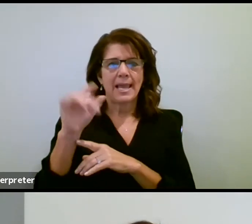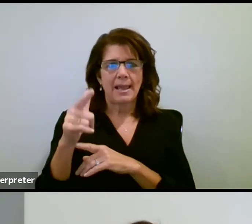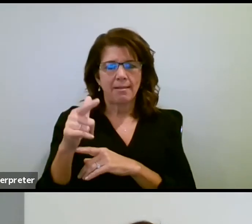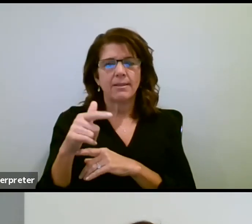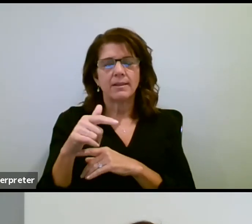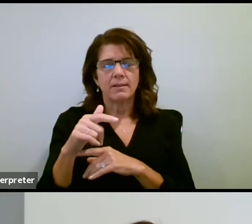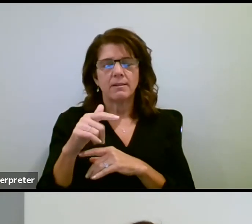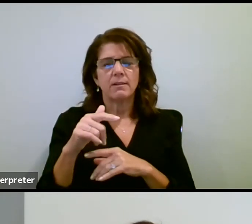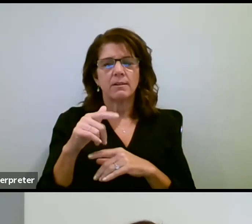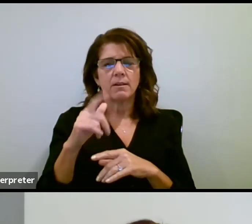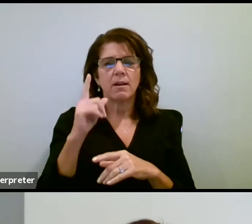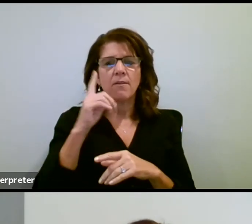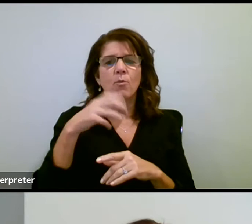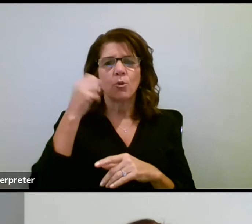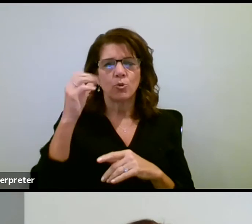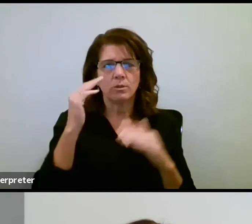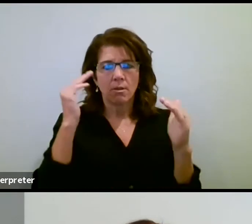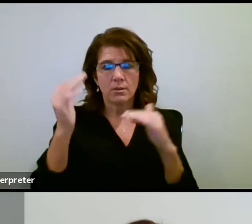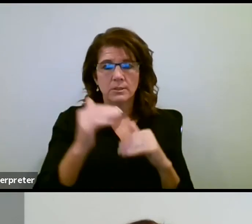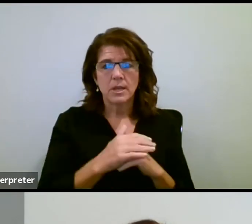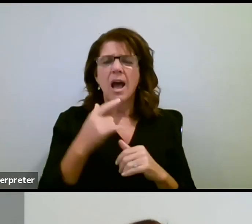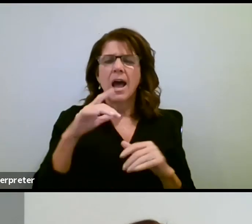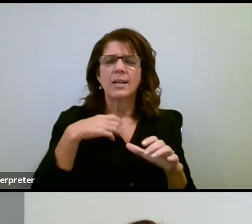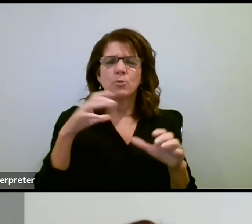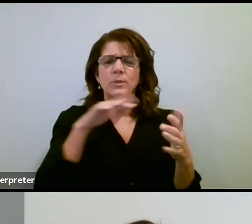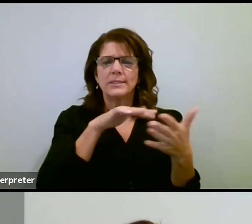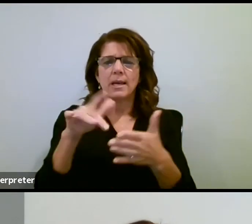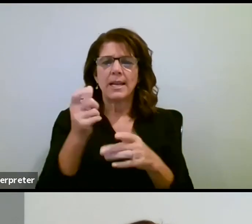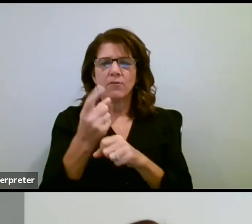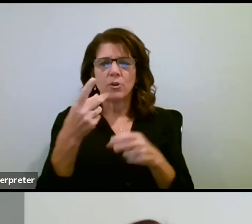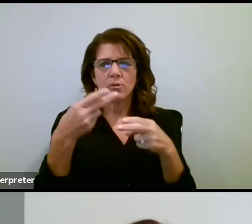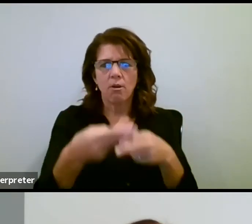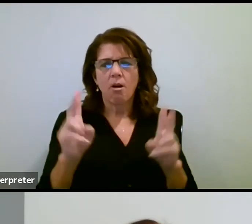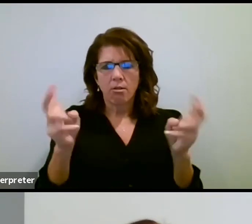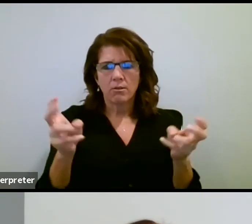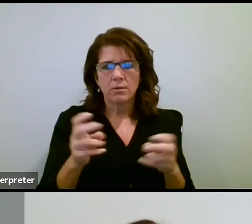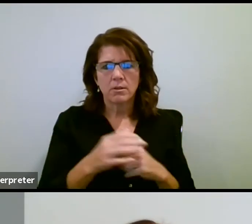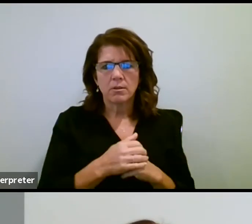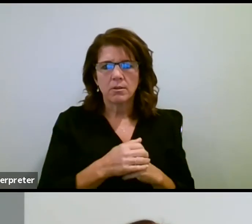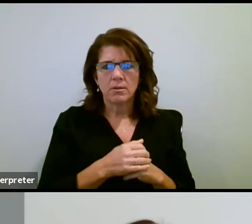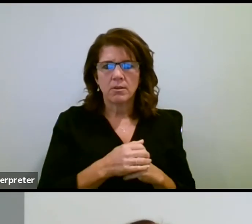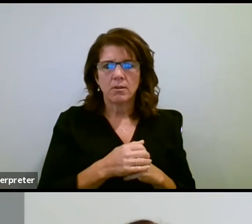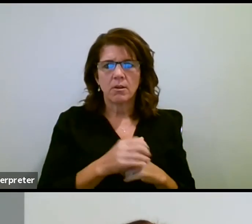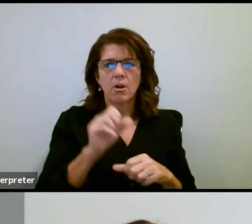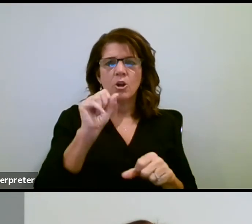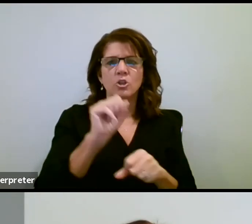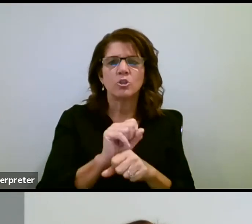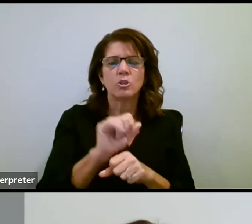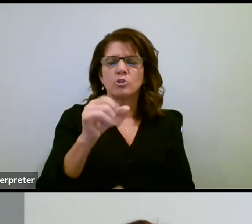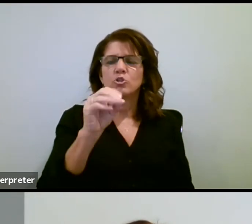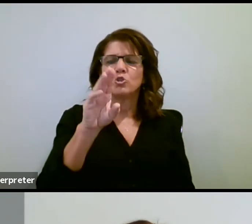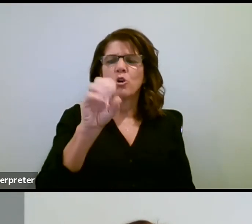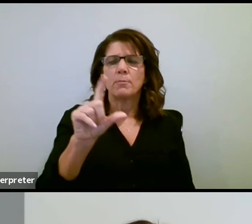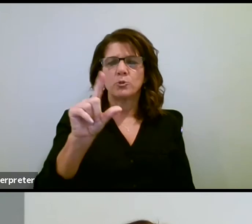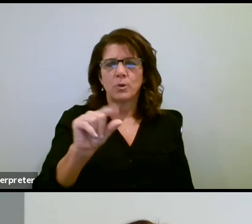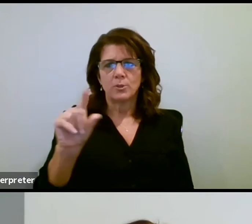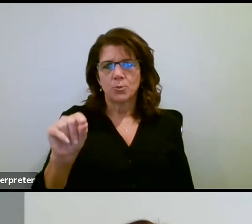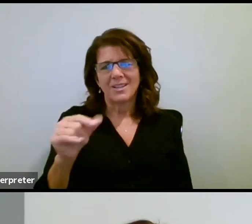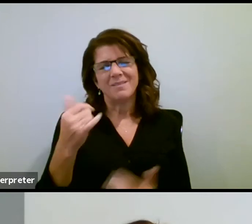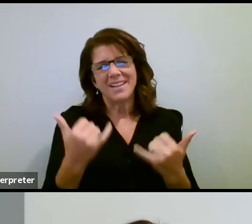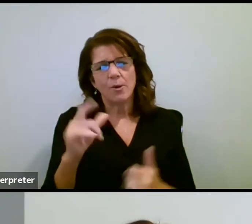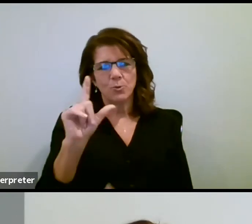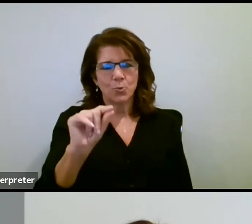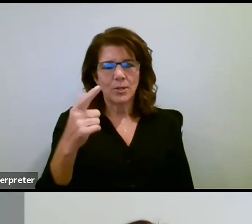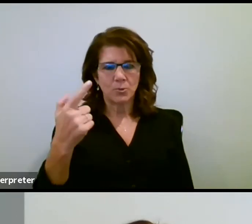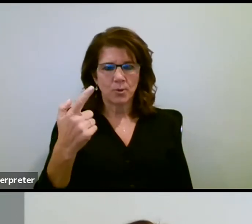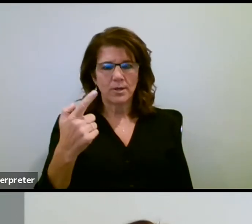the UN IGF, I run a study every year. It's called the Jobs 2020. Then this year is Jobs 2021,